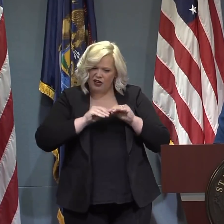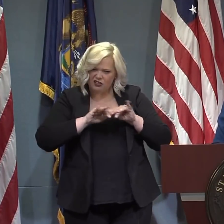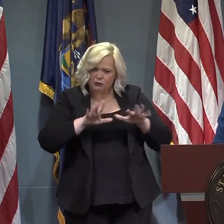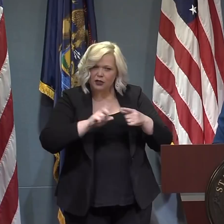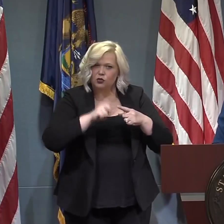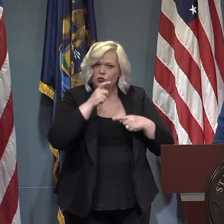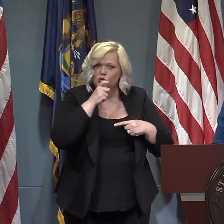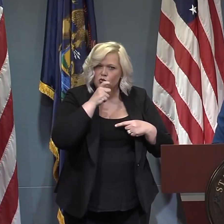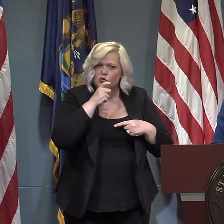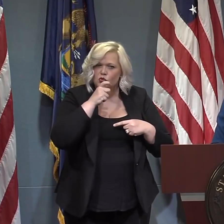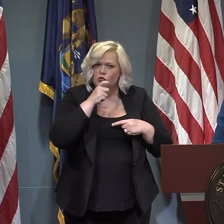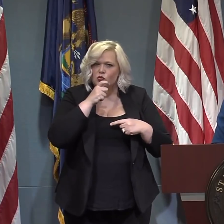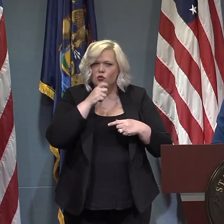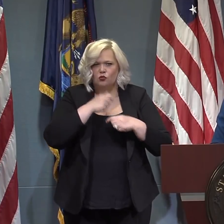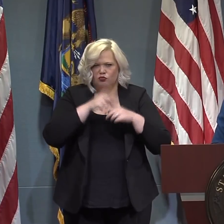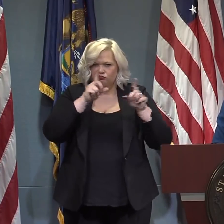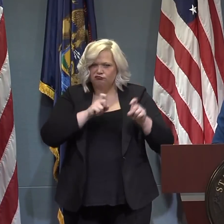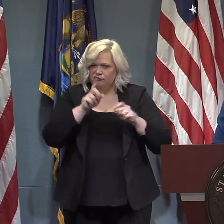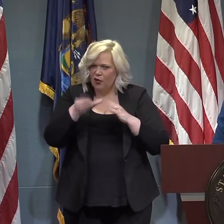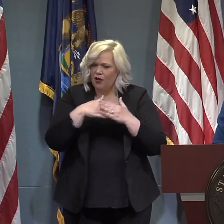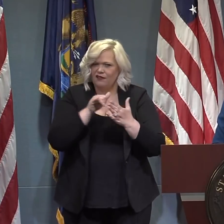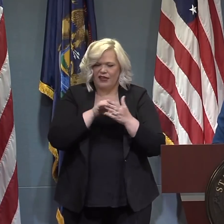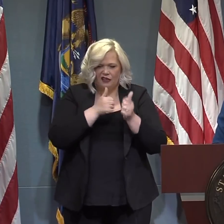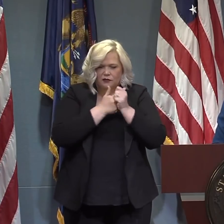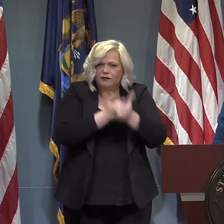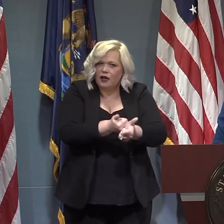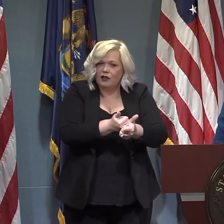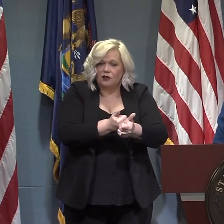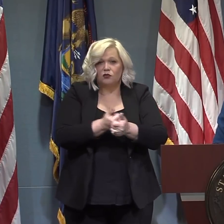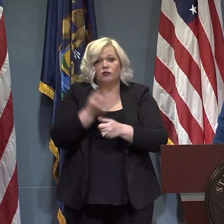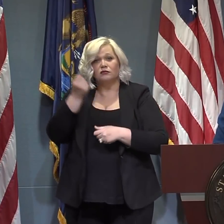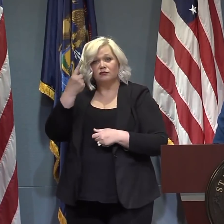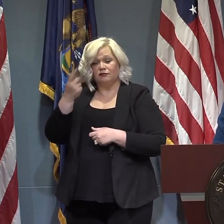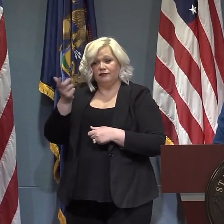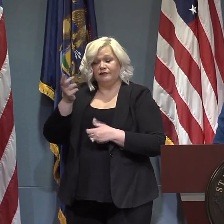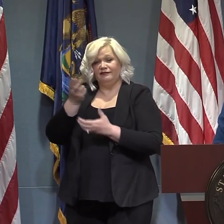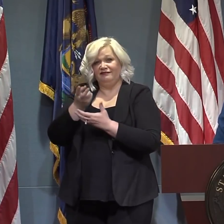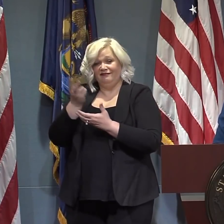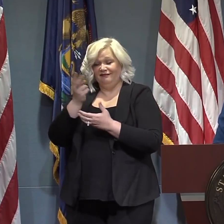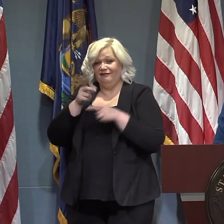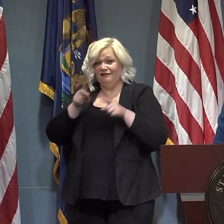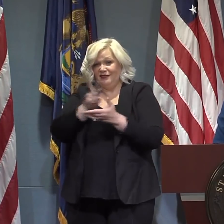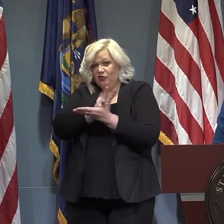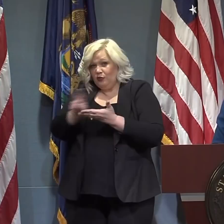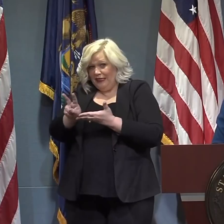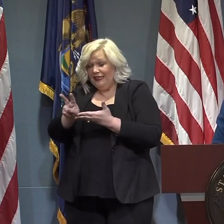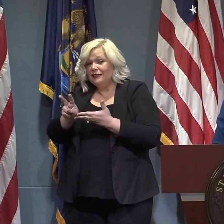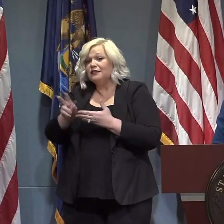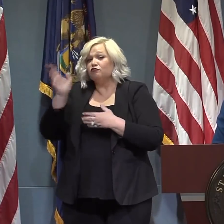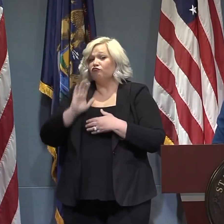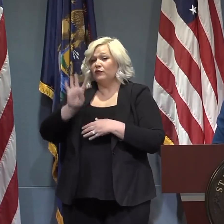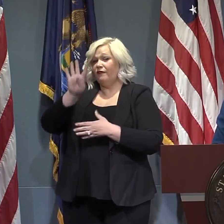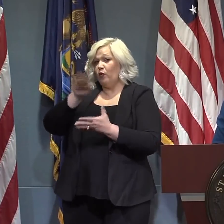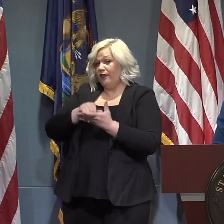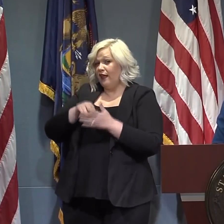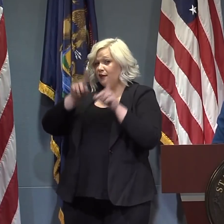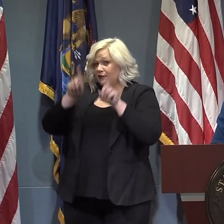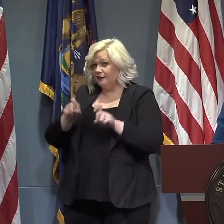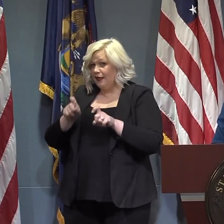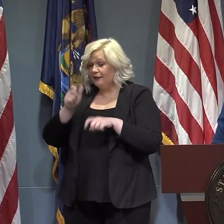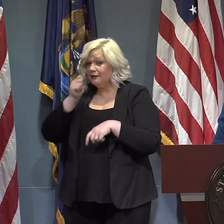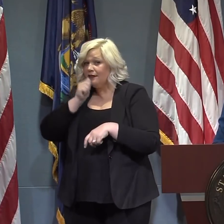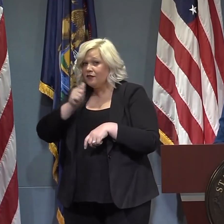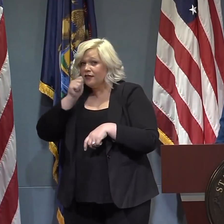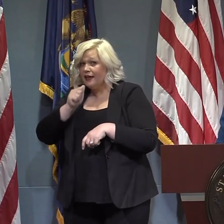by the virus. In just 2 weeks, Michigan has gone from 4,000 tests a day to